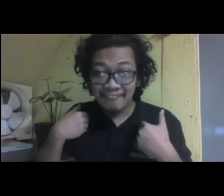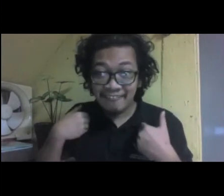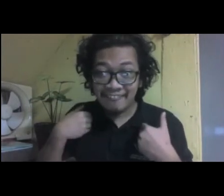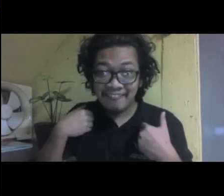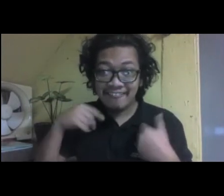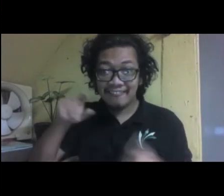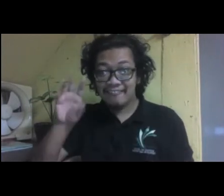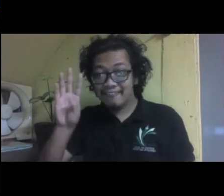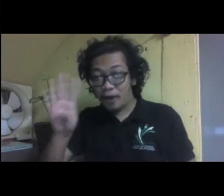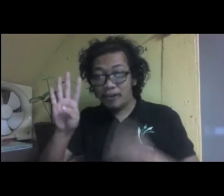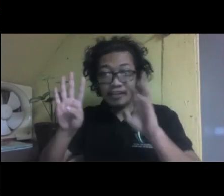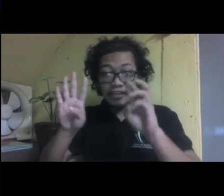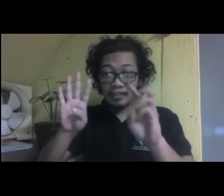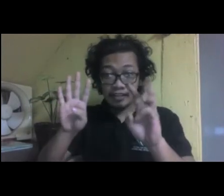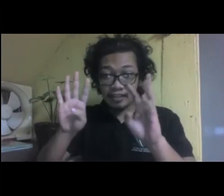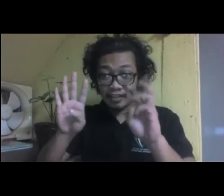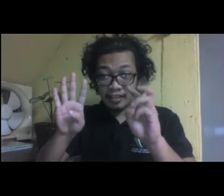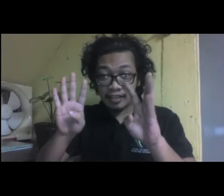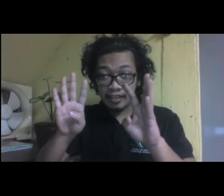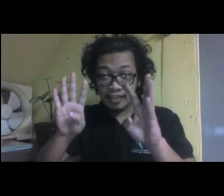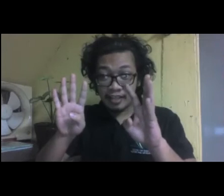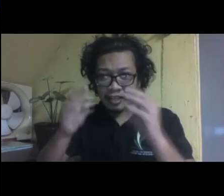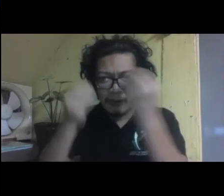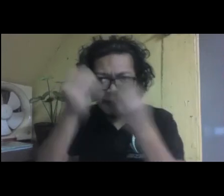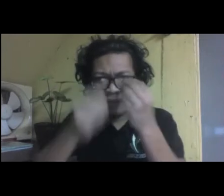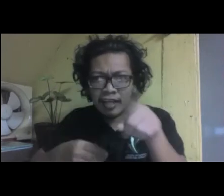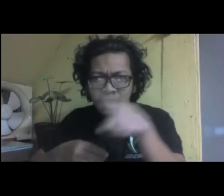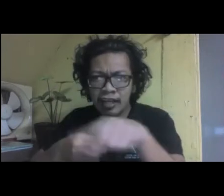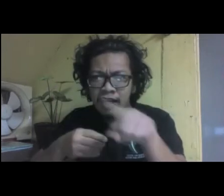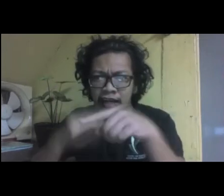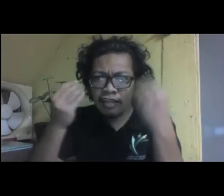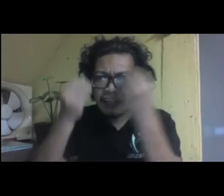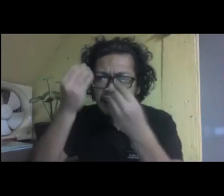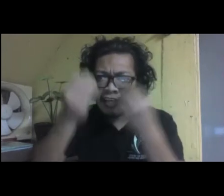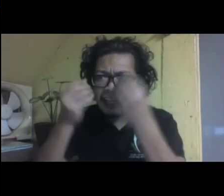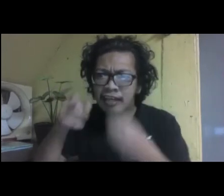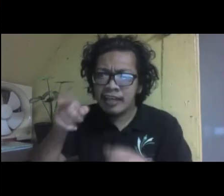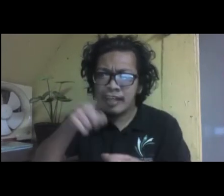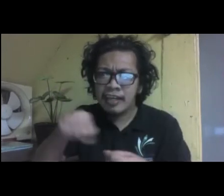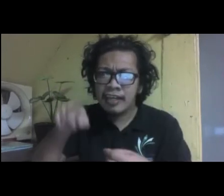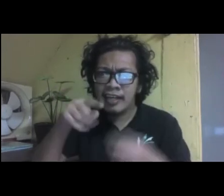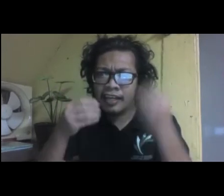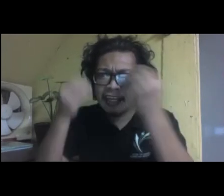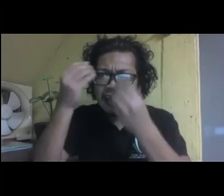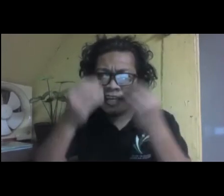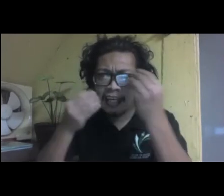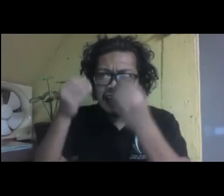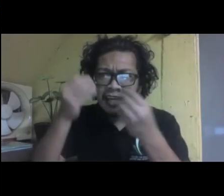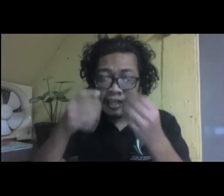Oh, we're a team, and yun nga, I want to practice my signing then kasi